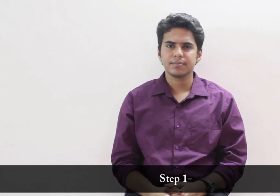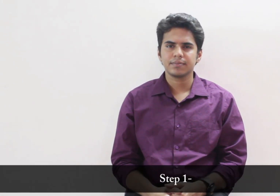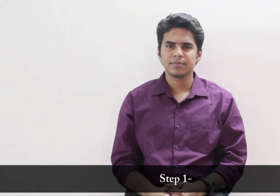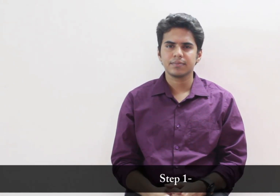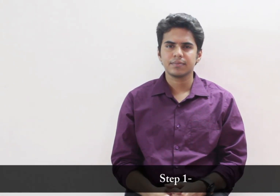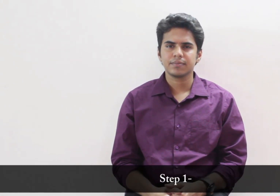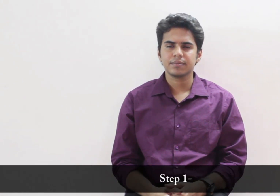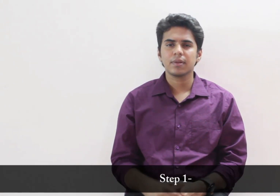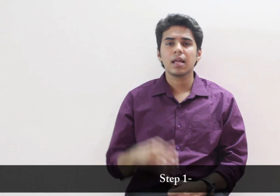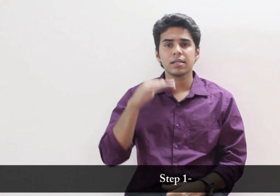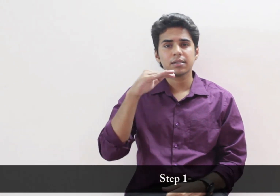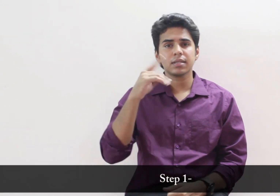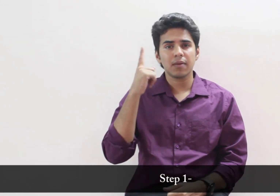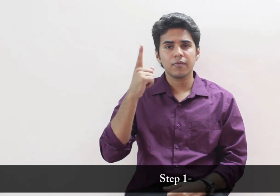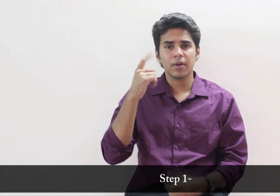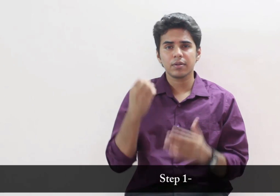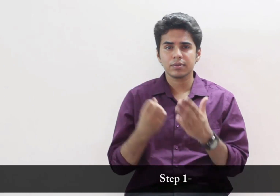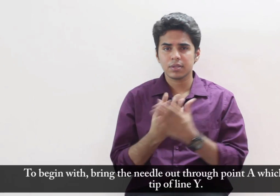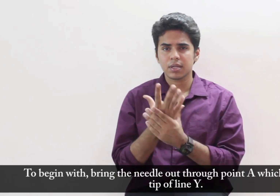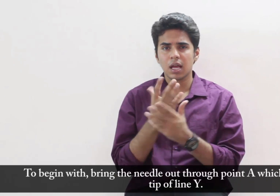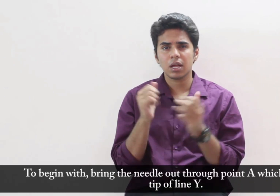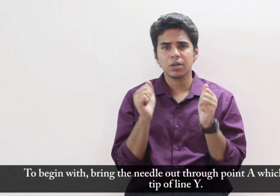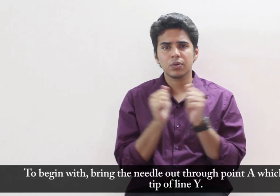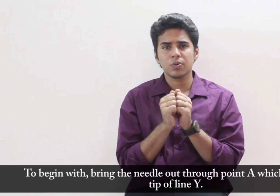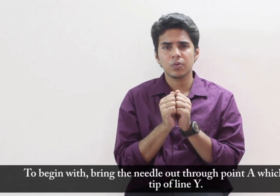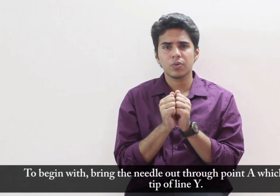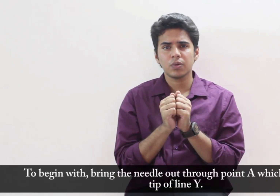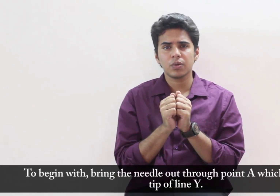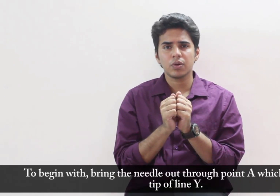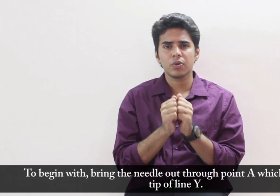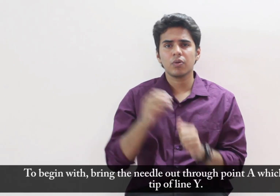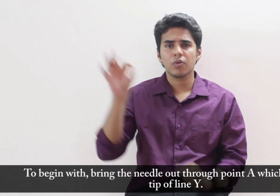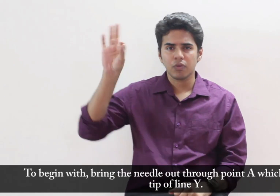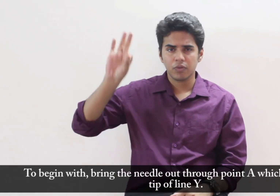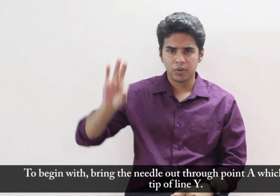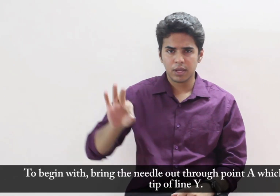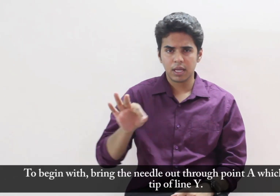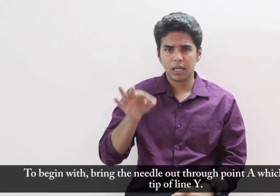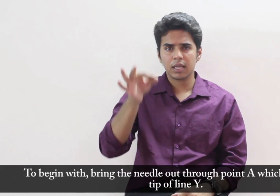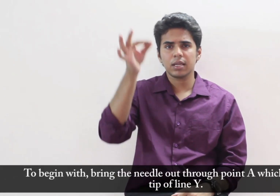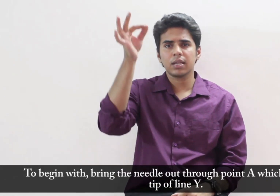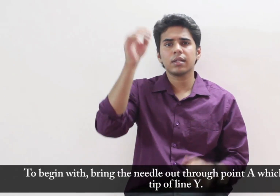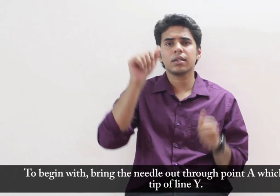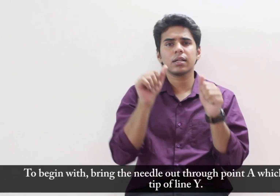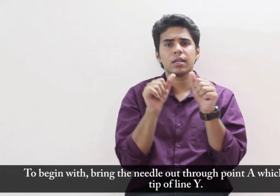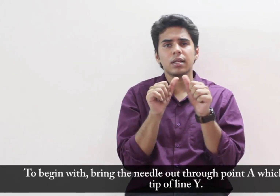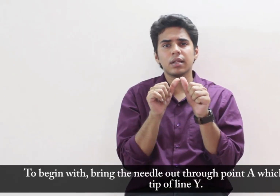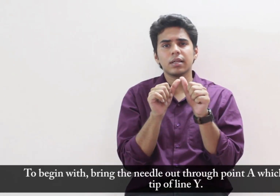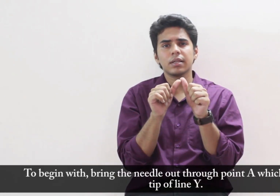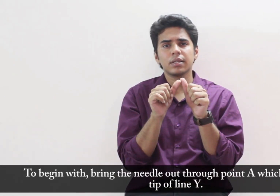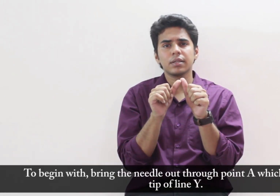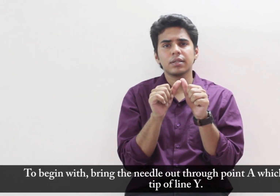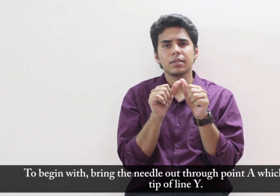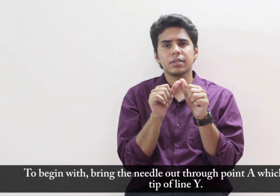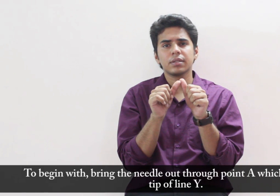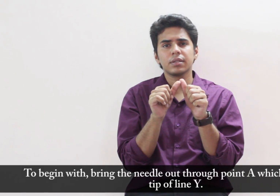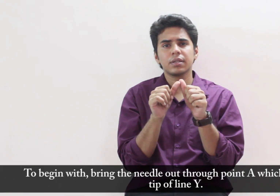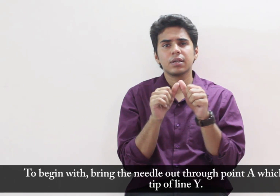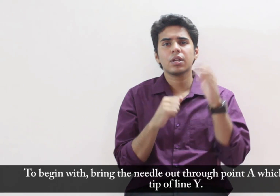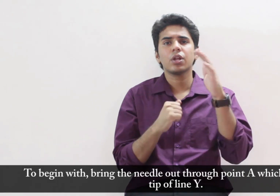Step 1. To begin with, bring the needle out through point A, which is the top tip